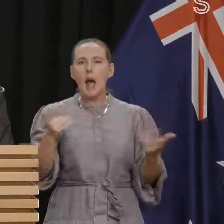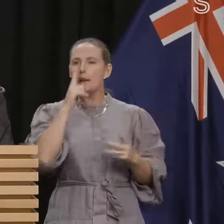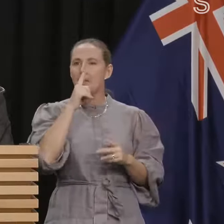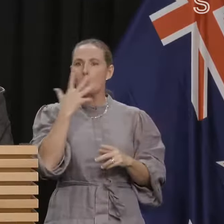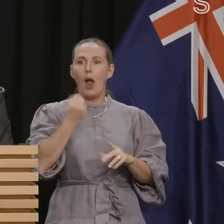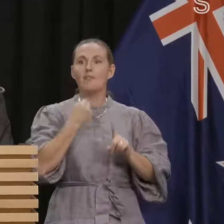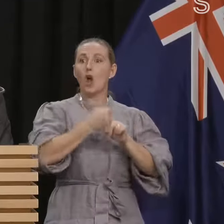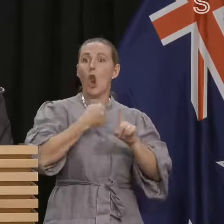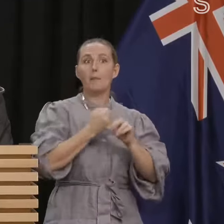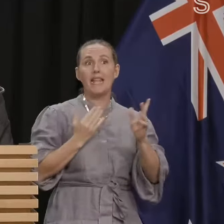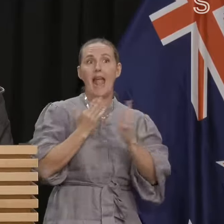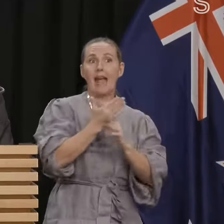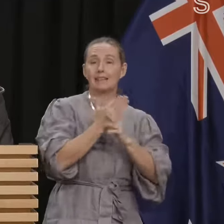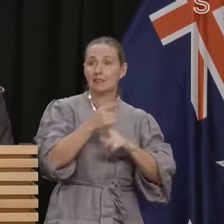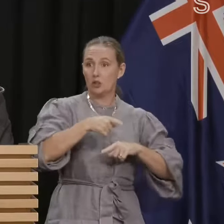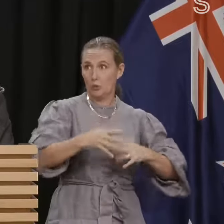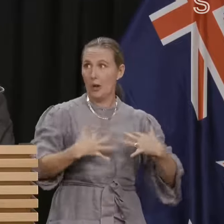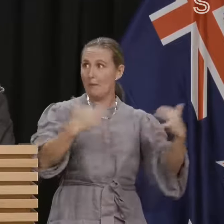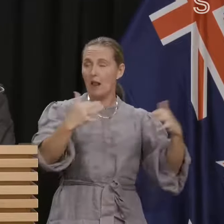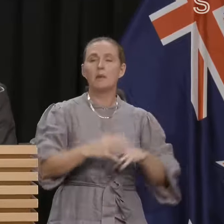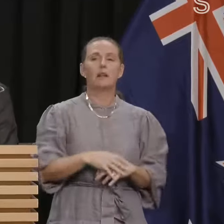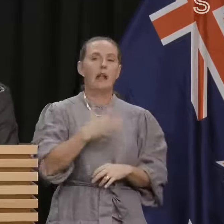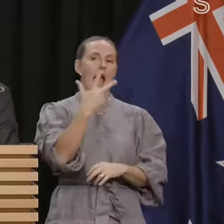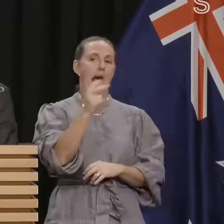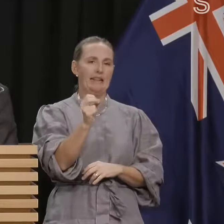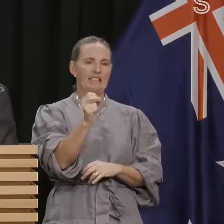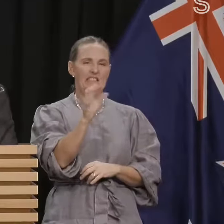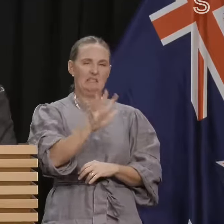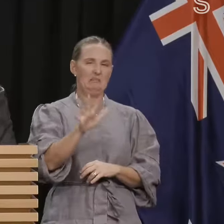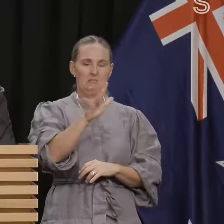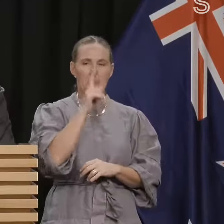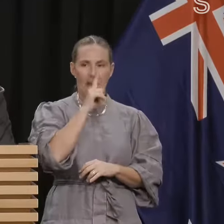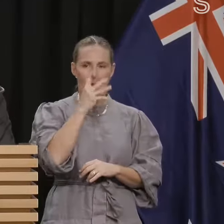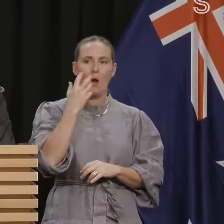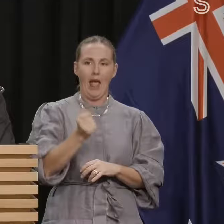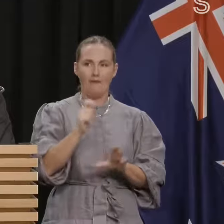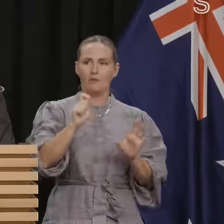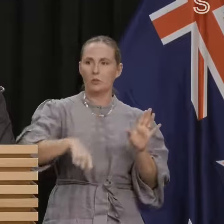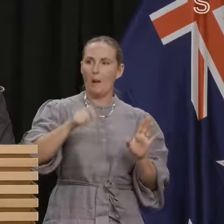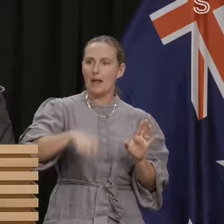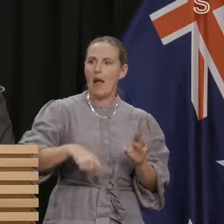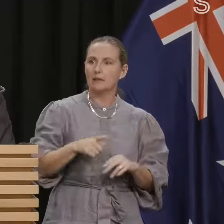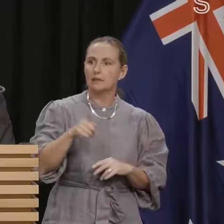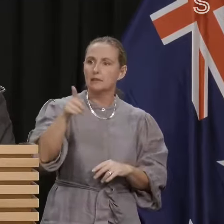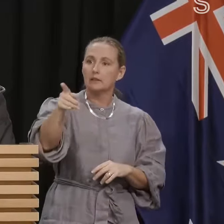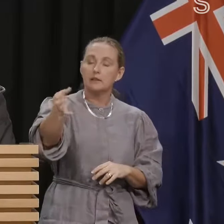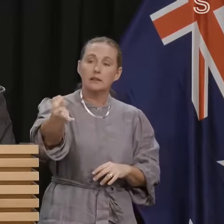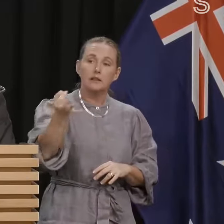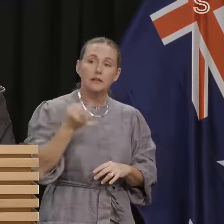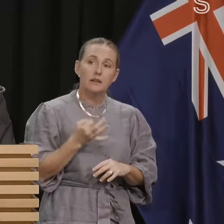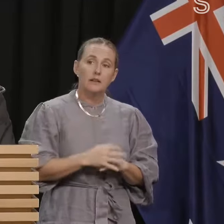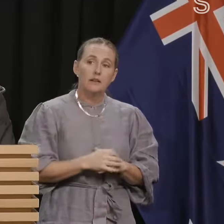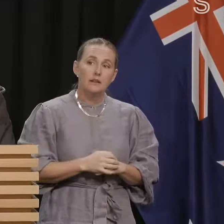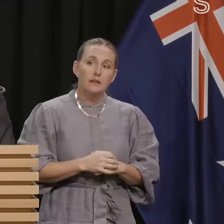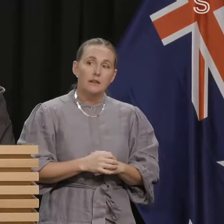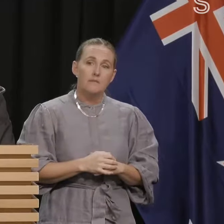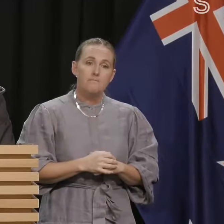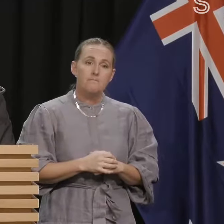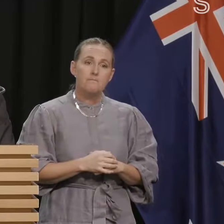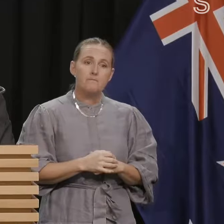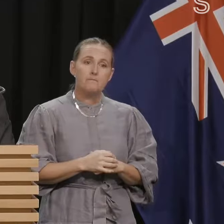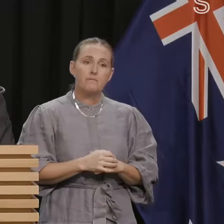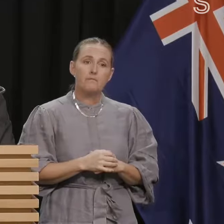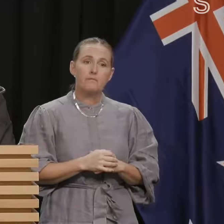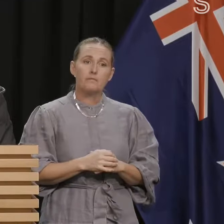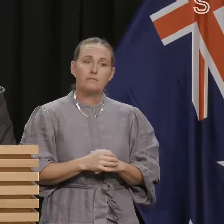access? 80 something, I believe. Yeah. Cool down period, one of those options that could be considered in that longer piece of work